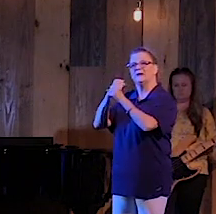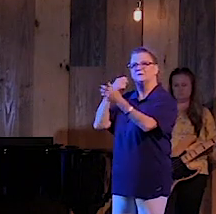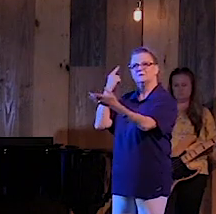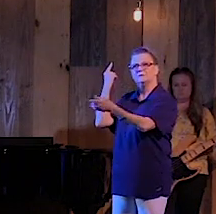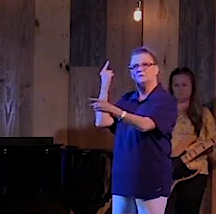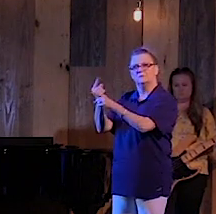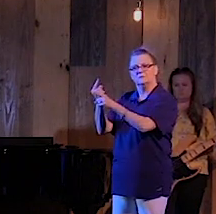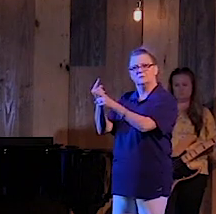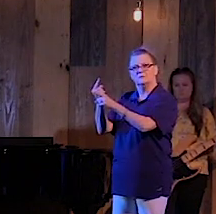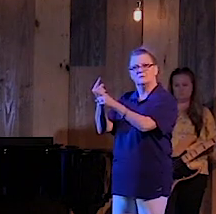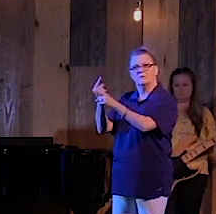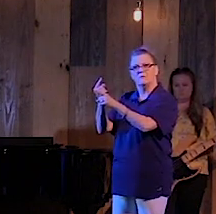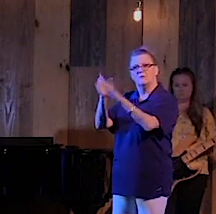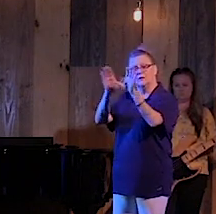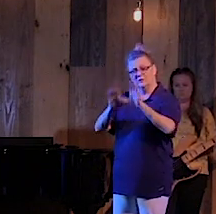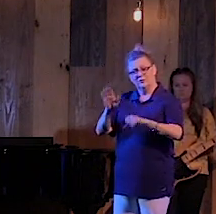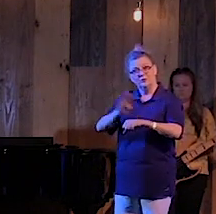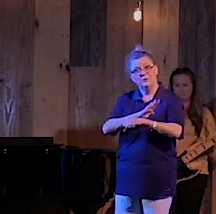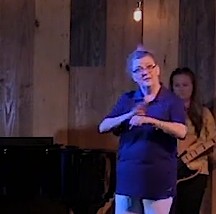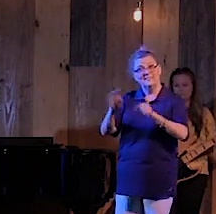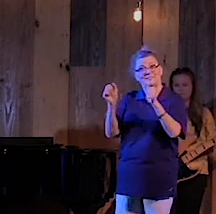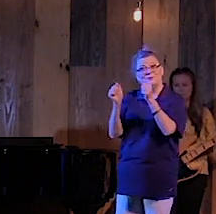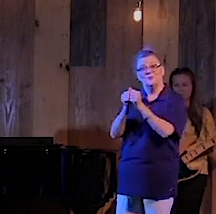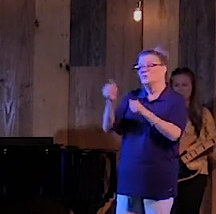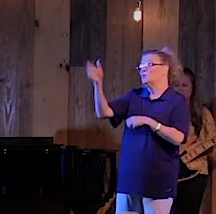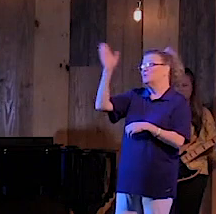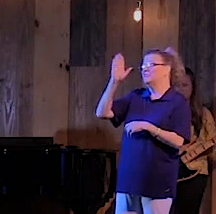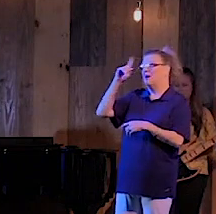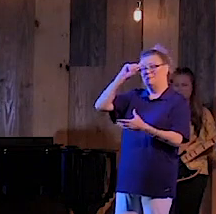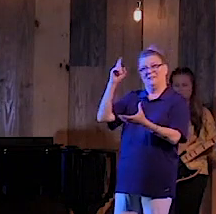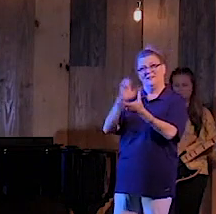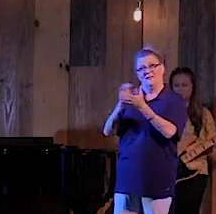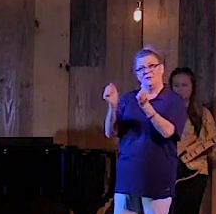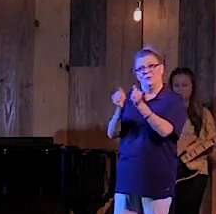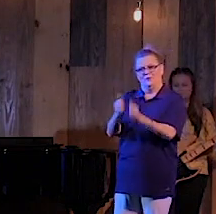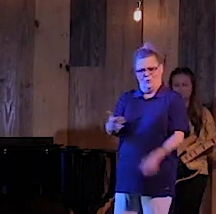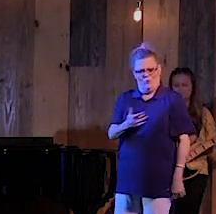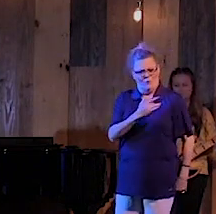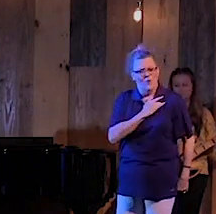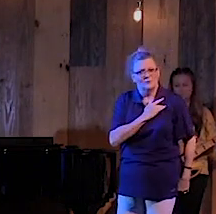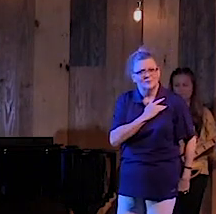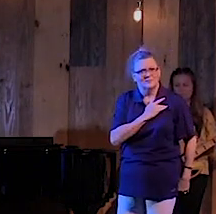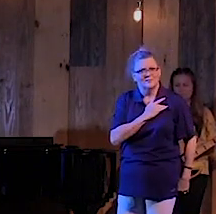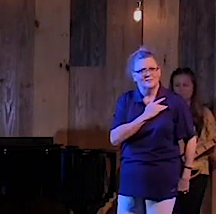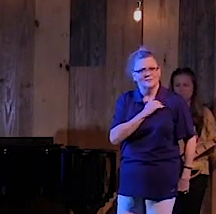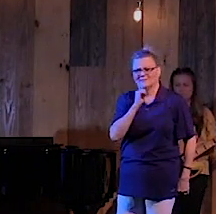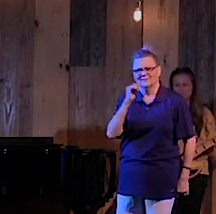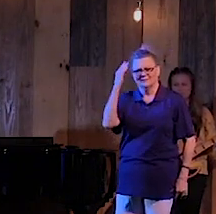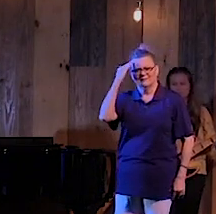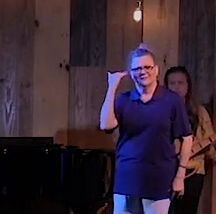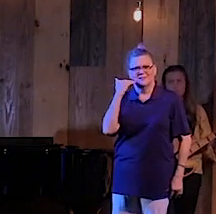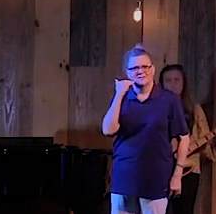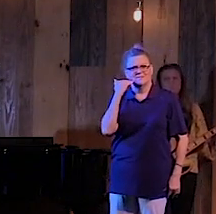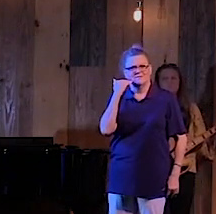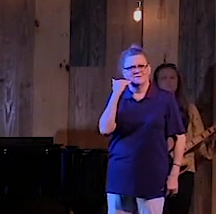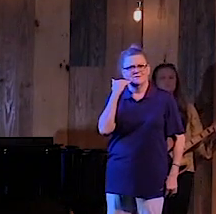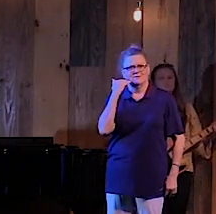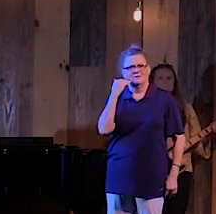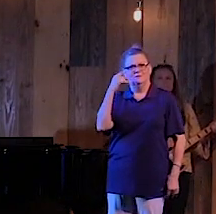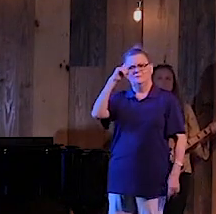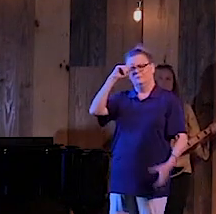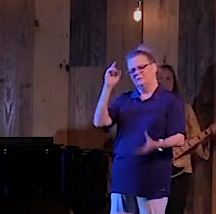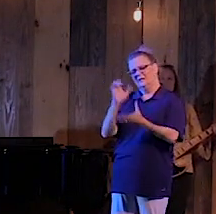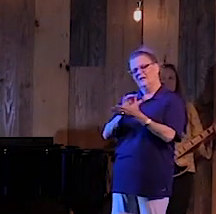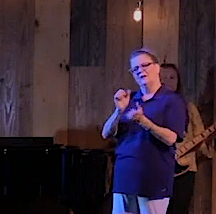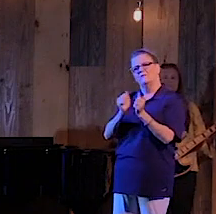you to do business with God from your heart, believing with your heart, not your head, but with your heart. Would you pray a prayer